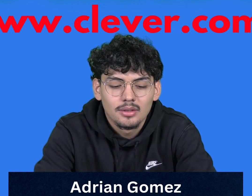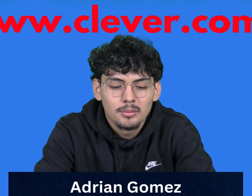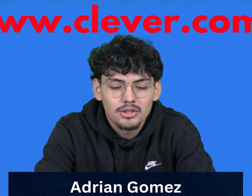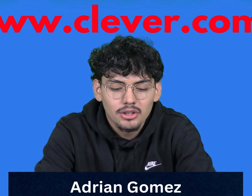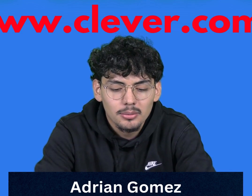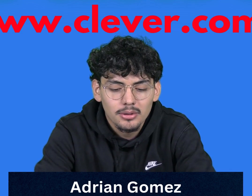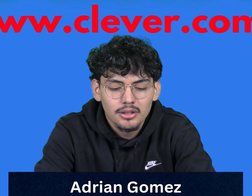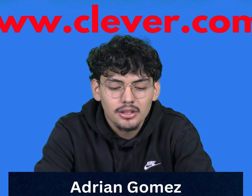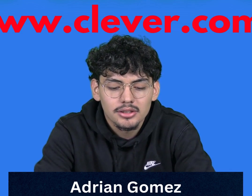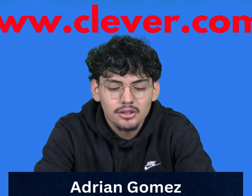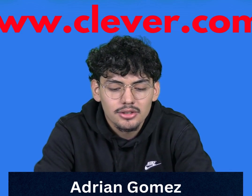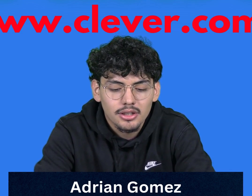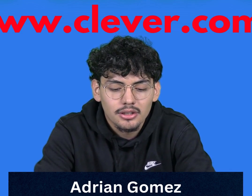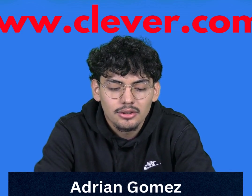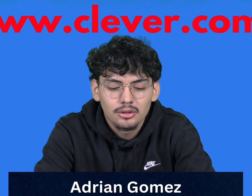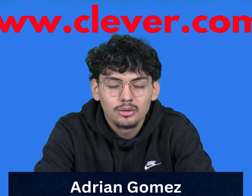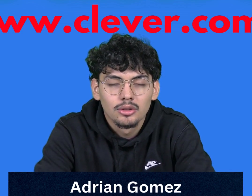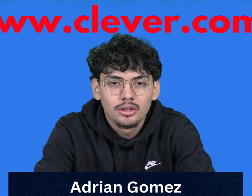Make sure to complete your SAO check-in through